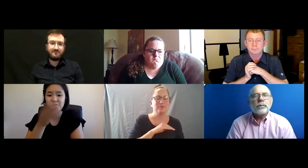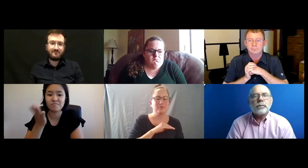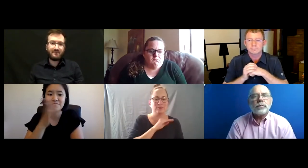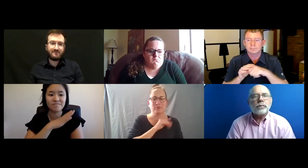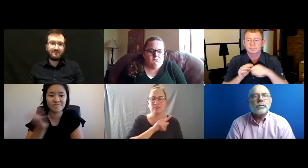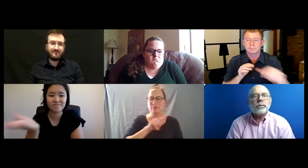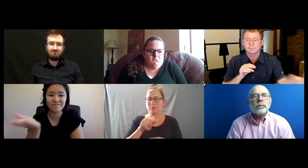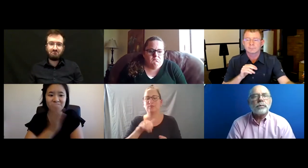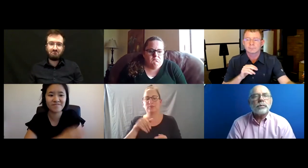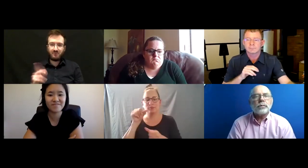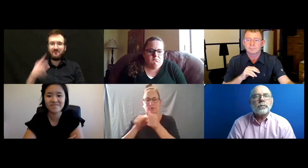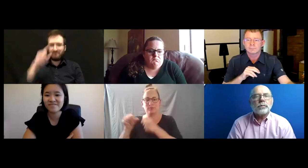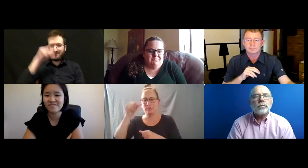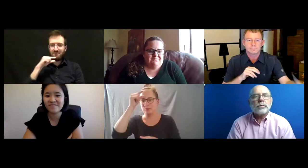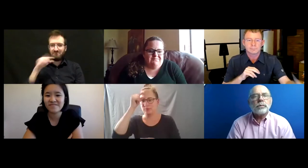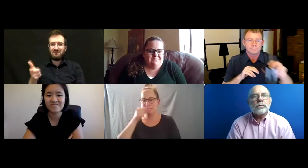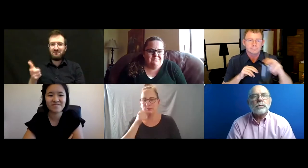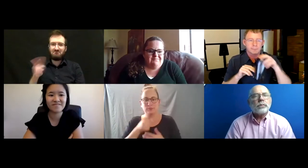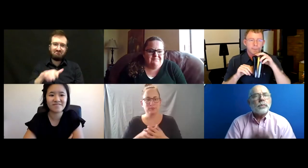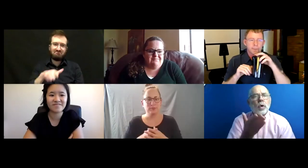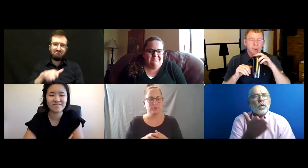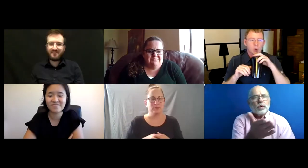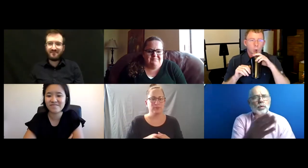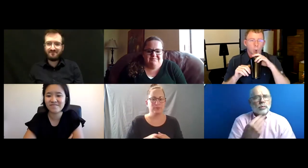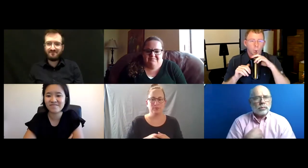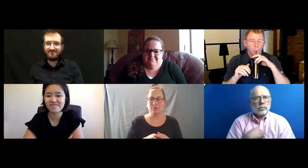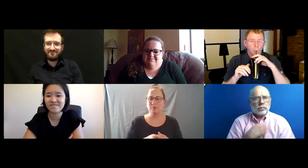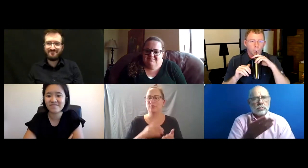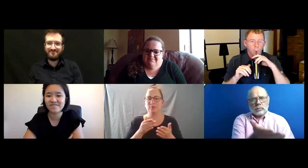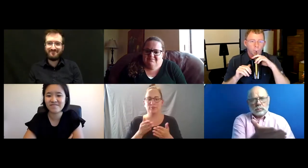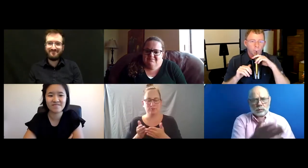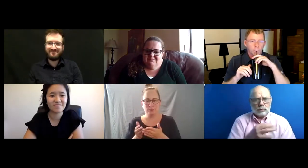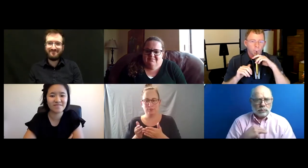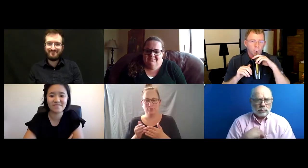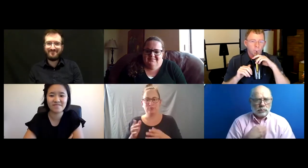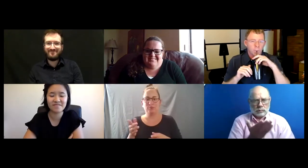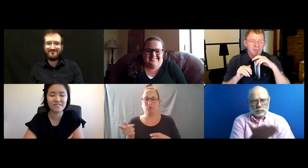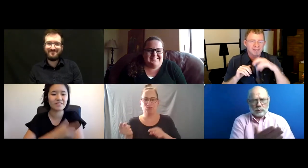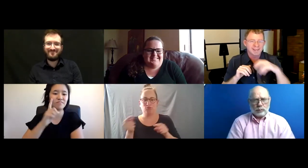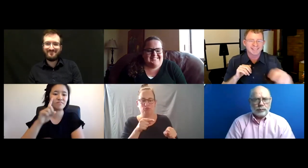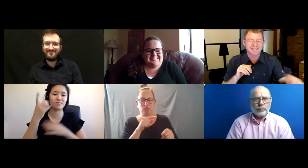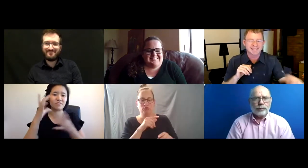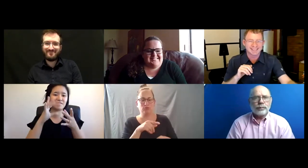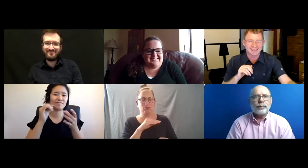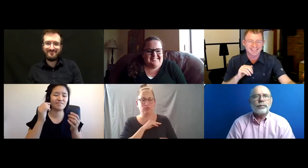Gary. Oh, Michelle or Gary. Gary, go ahead. Oh, you can take it, Michelle. That's fine.